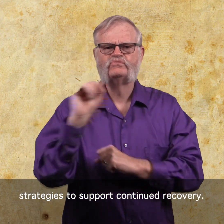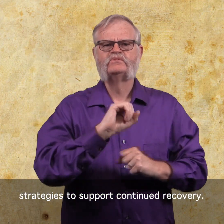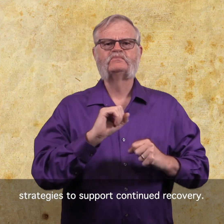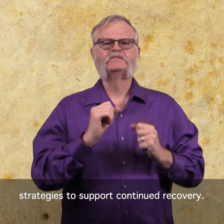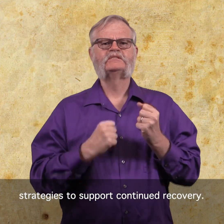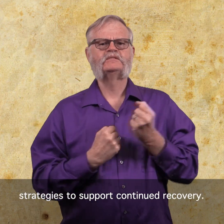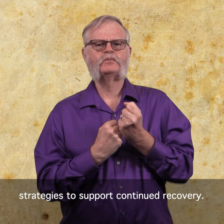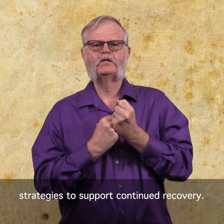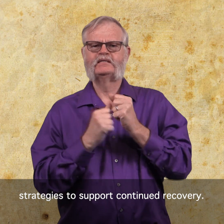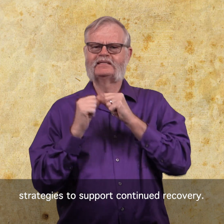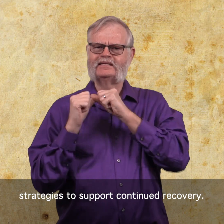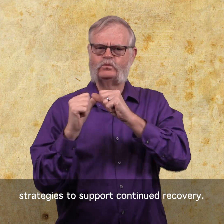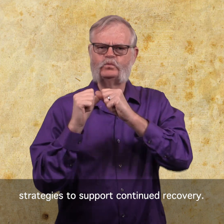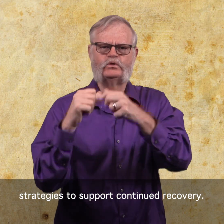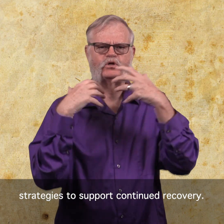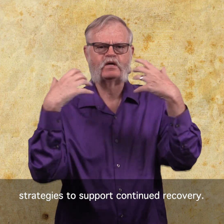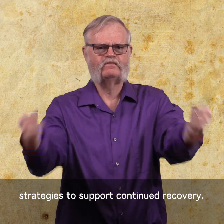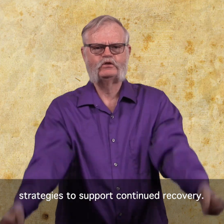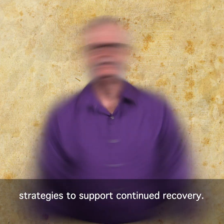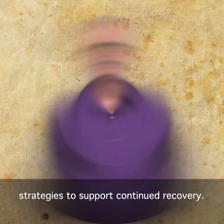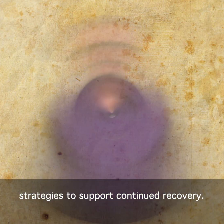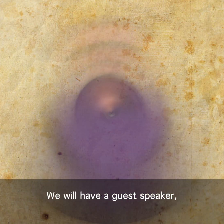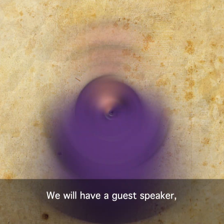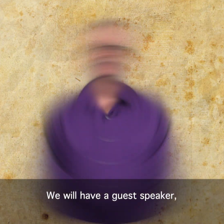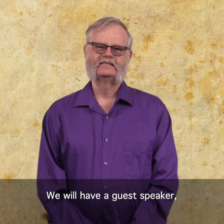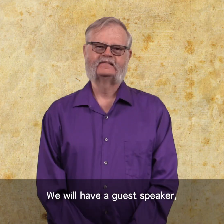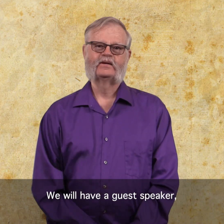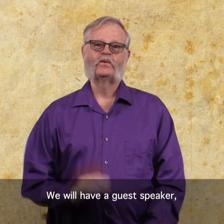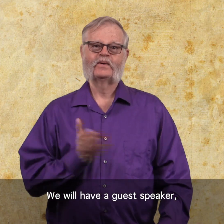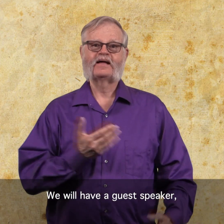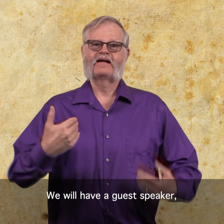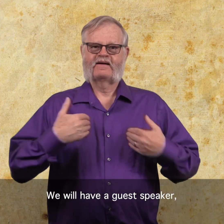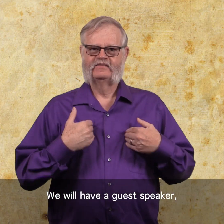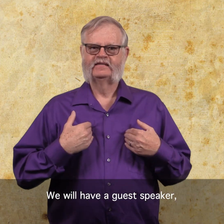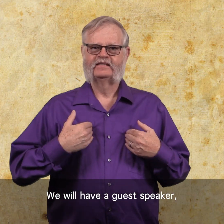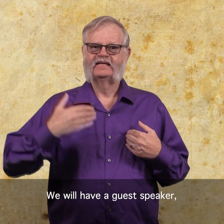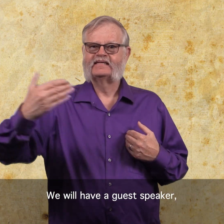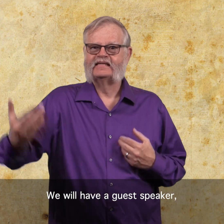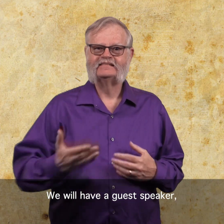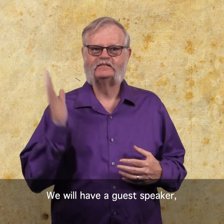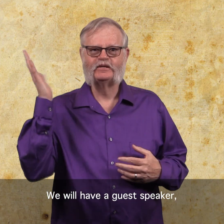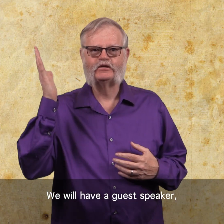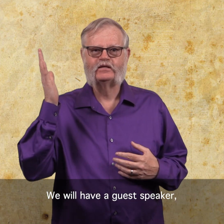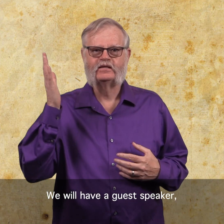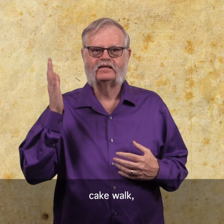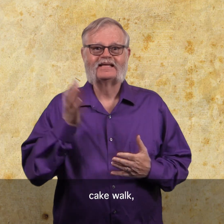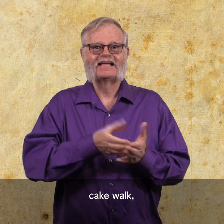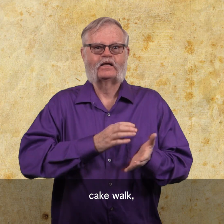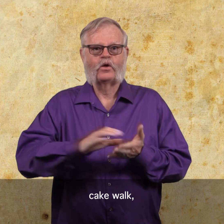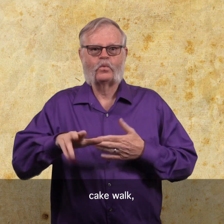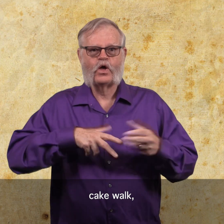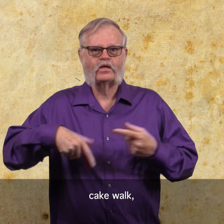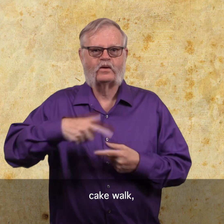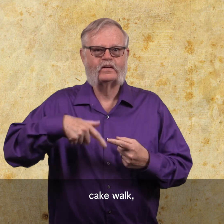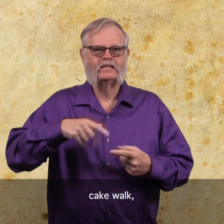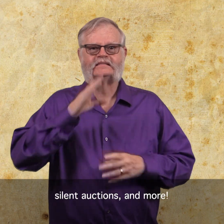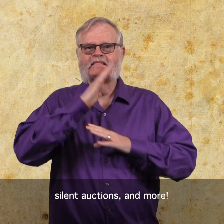continued recovery. We will have a guest speaker, cakewalk, silent